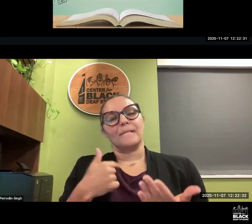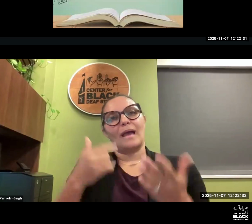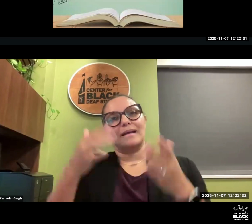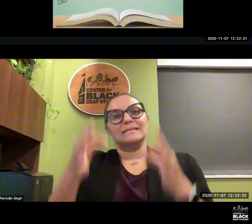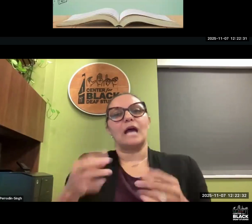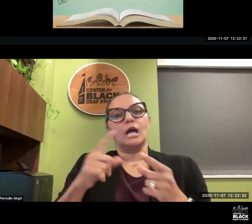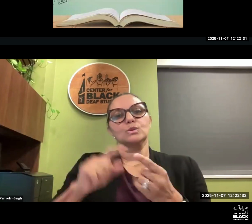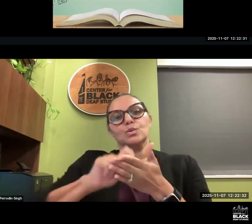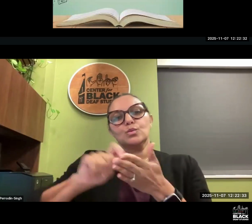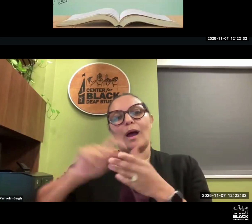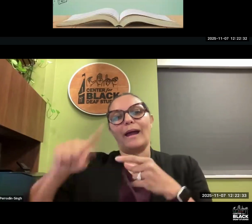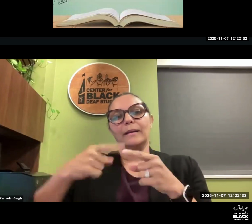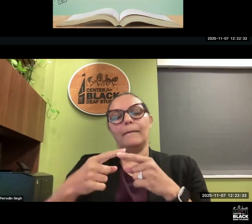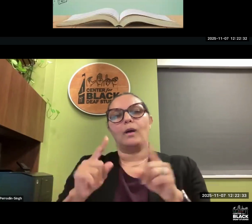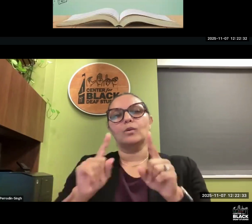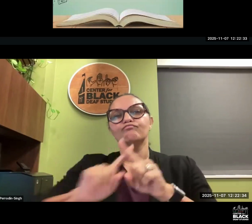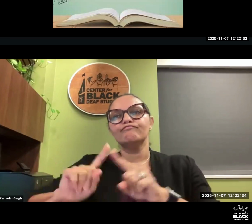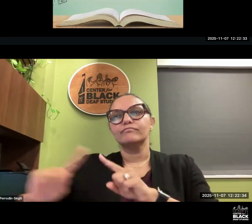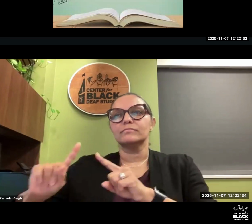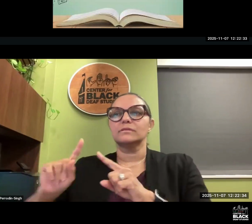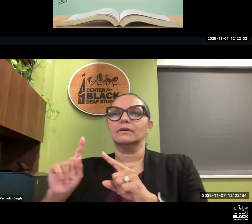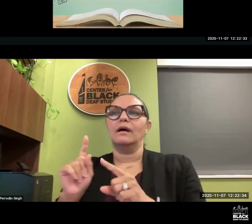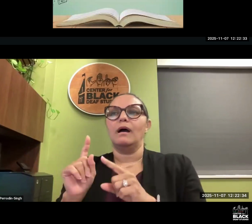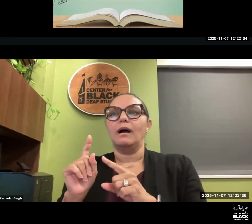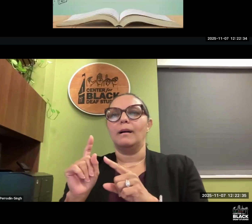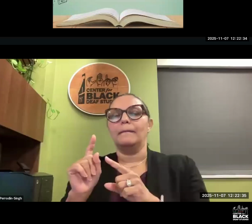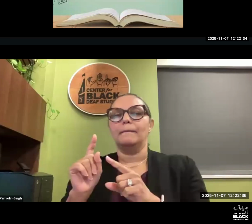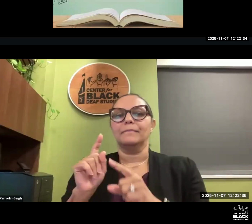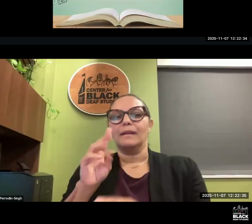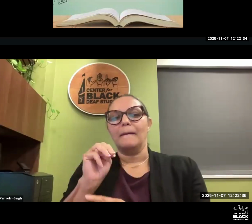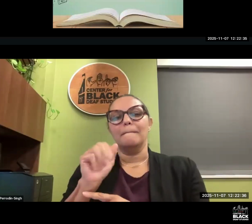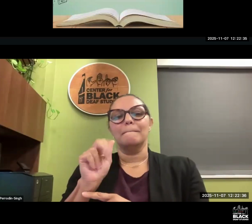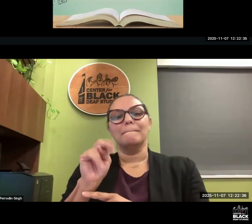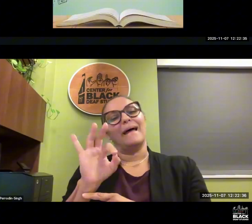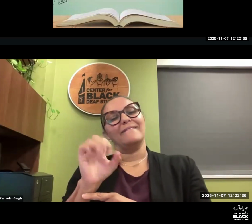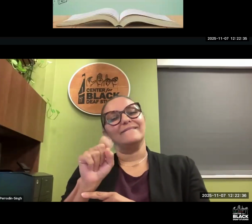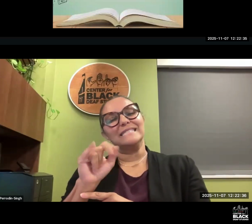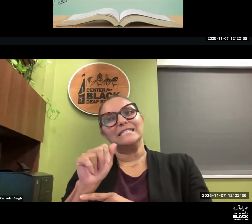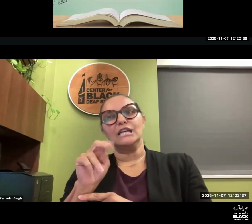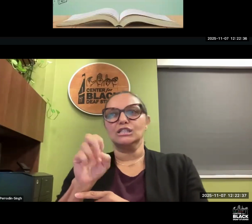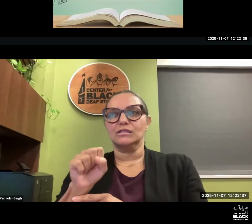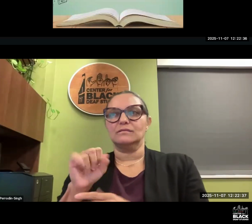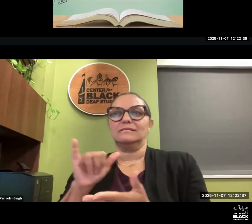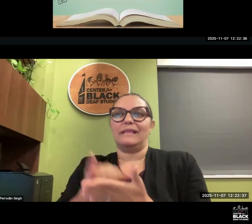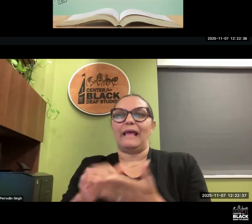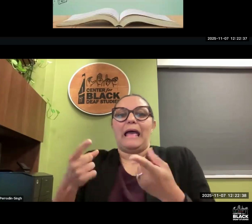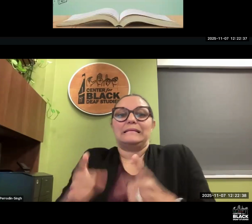narratives and experiences. Now, I decided to write about the different